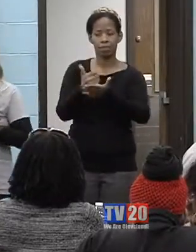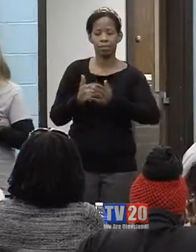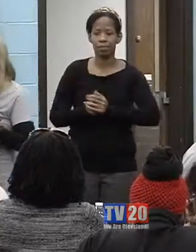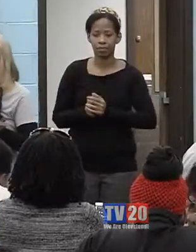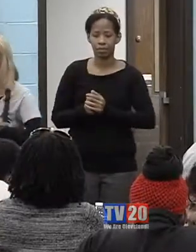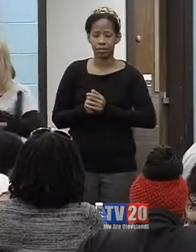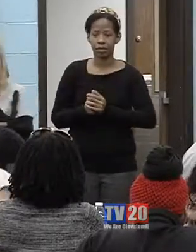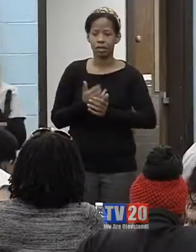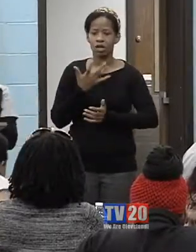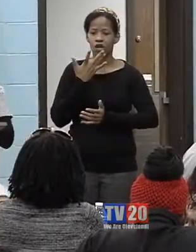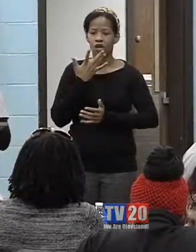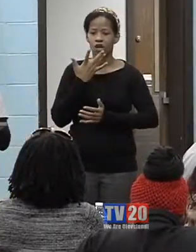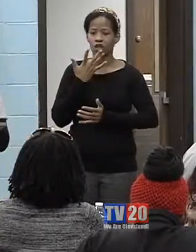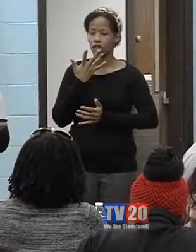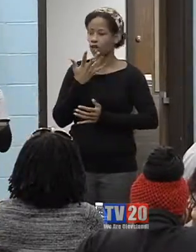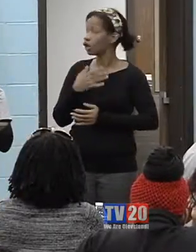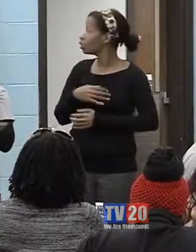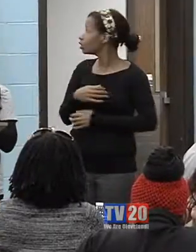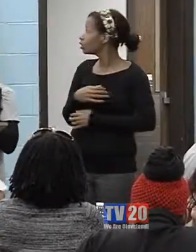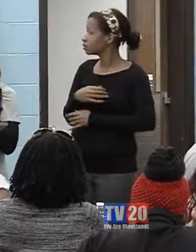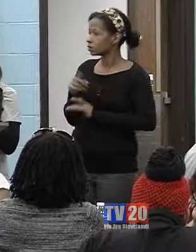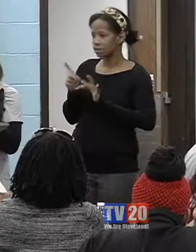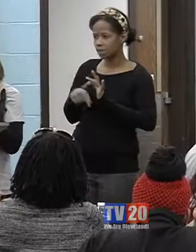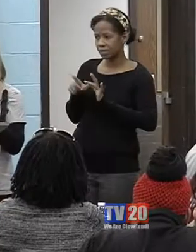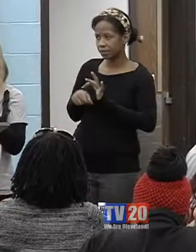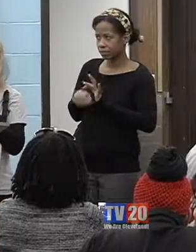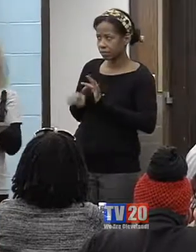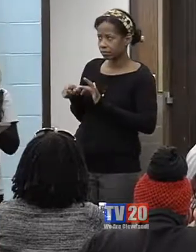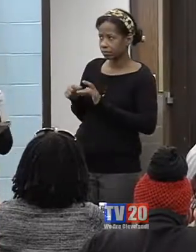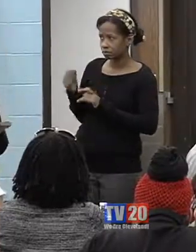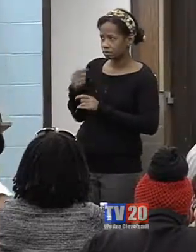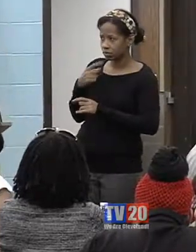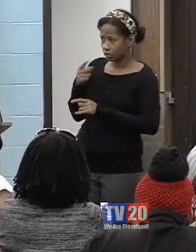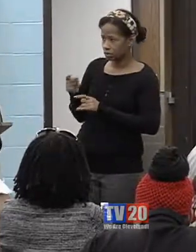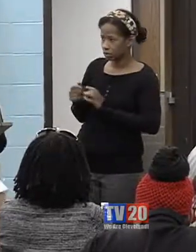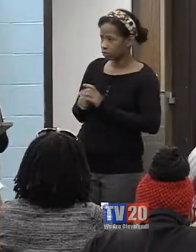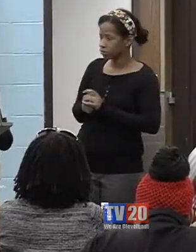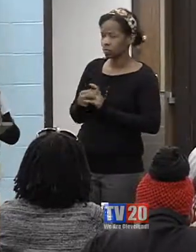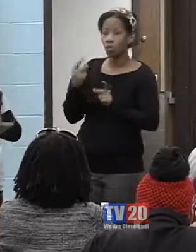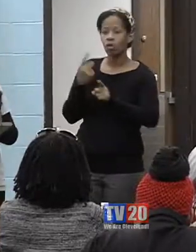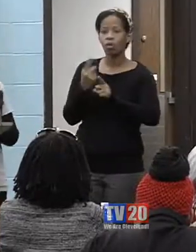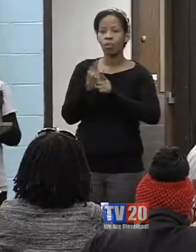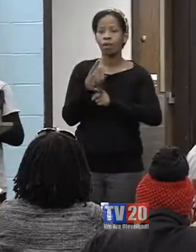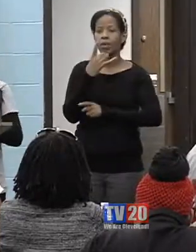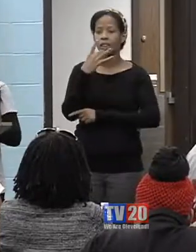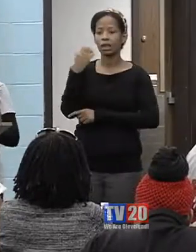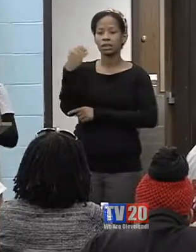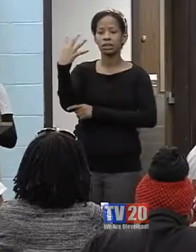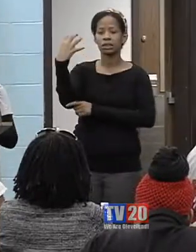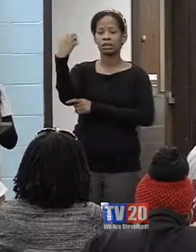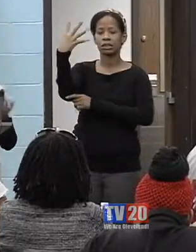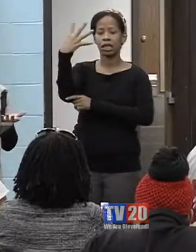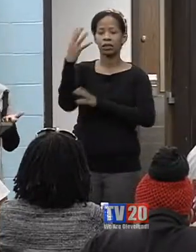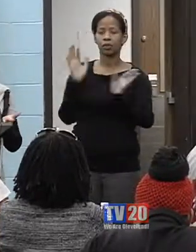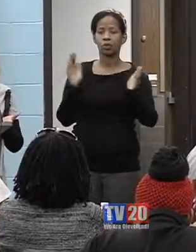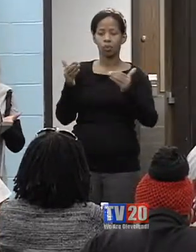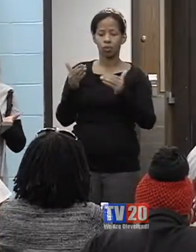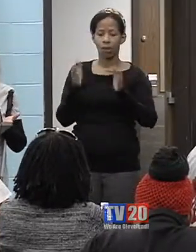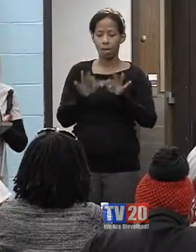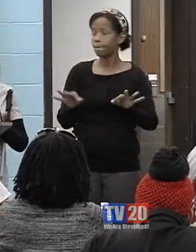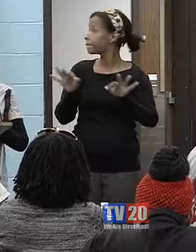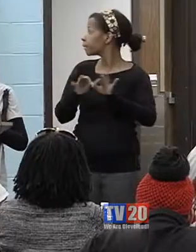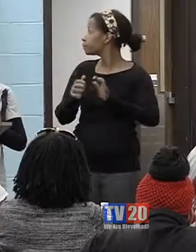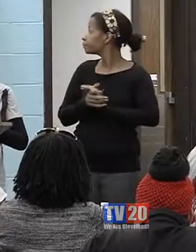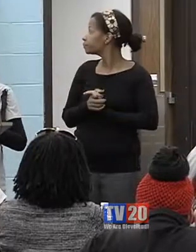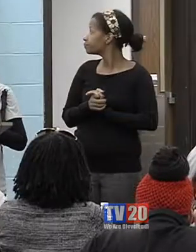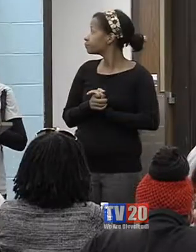really important. Oh, I'm skipping, I'll bet. So, proper lighting. Proper lighting. So lighting's really